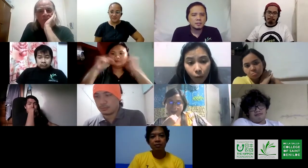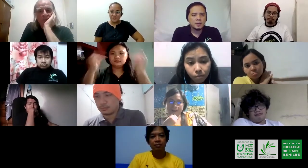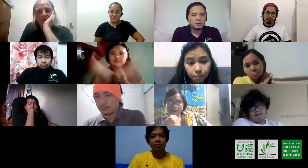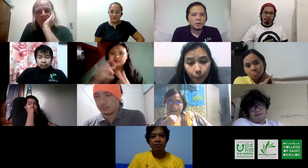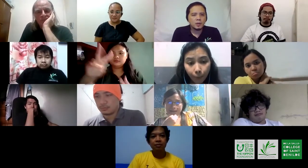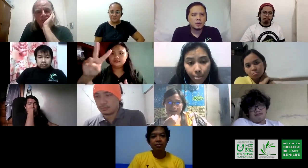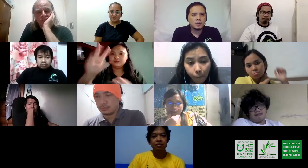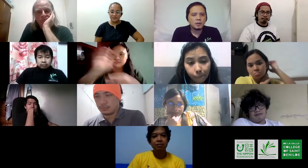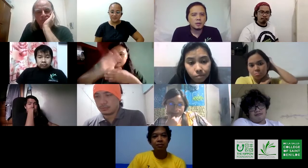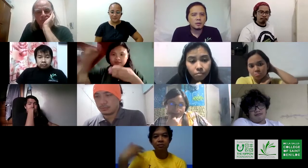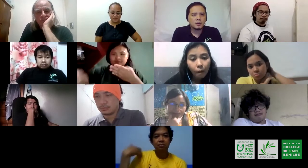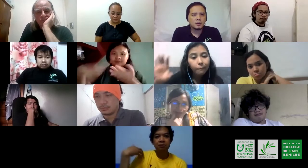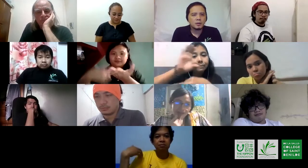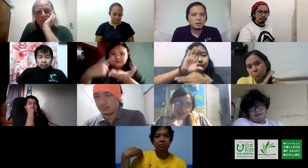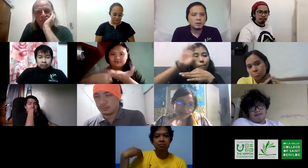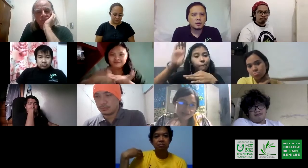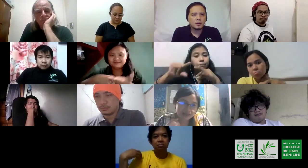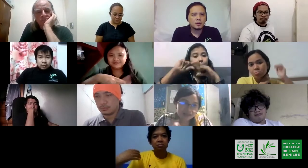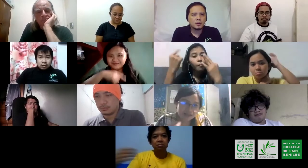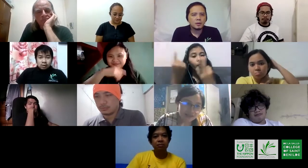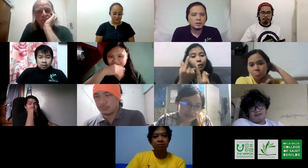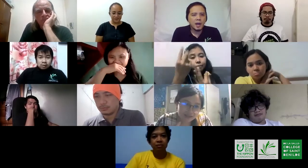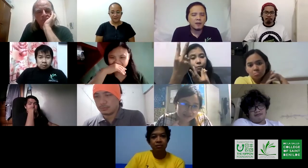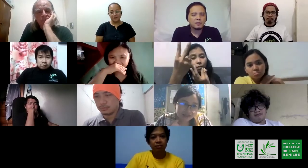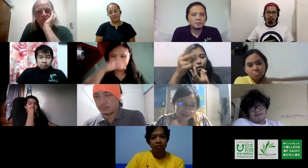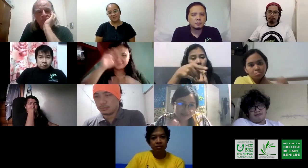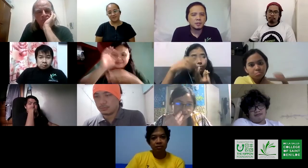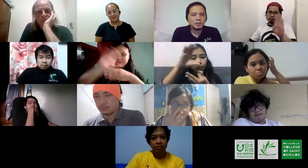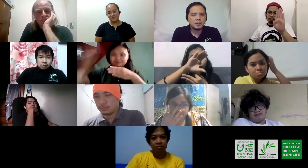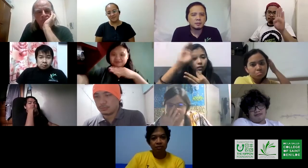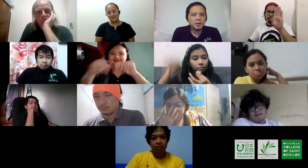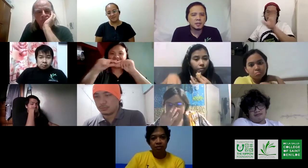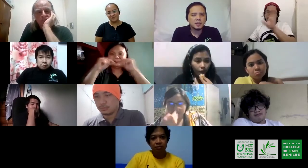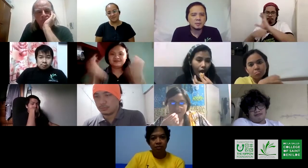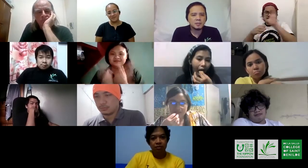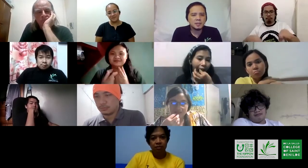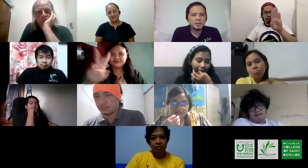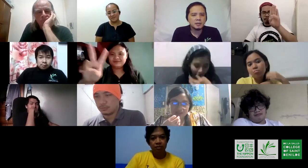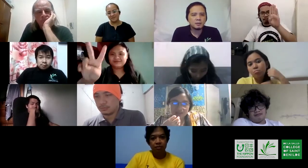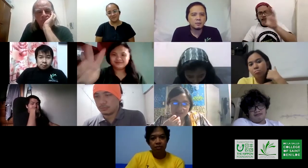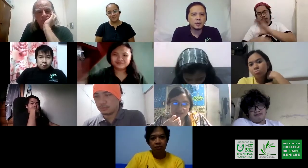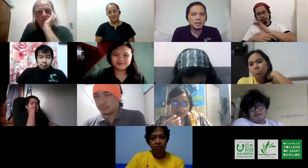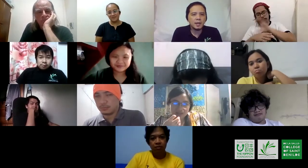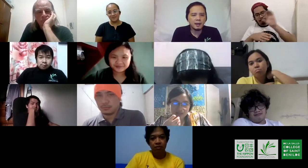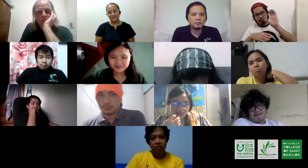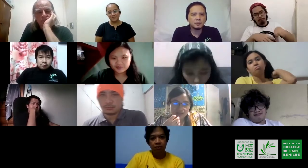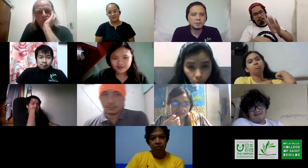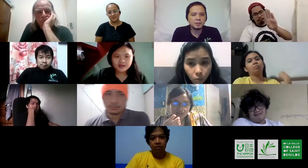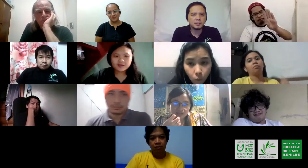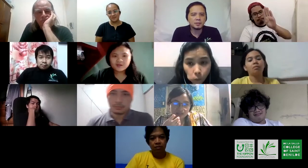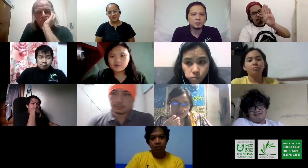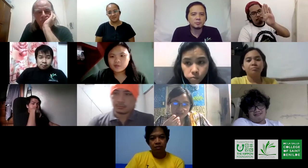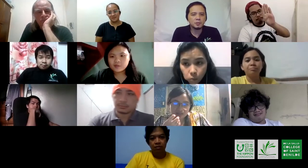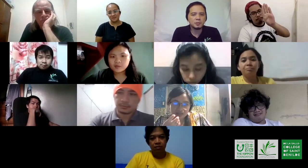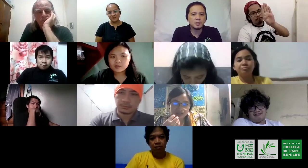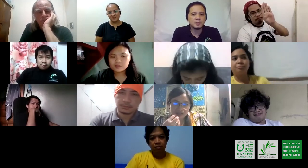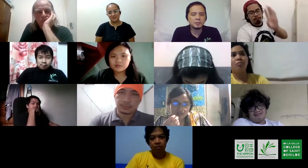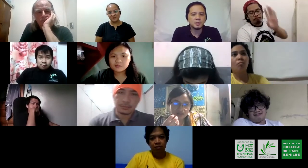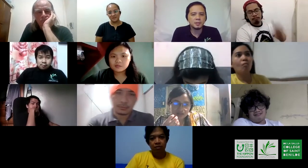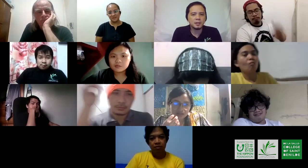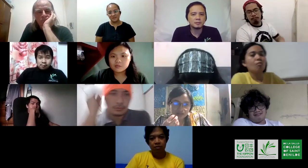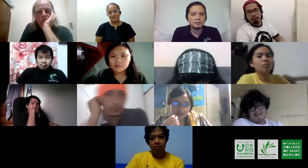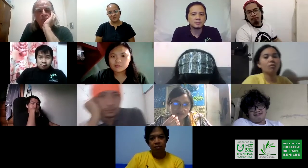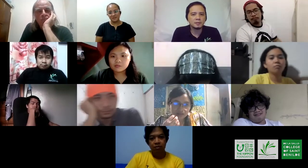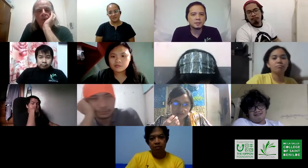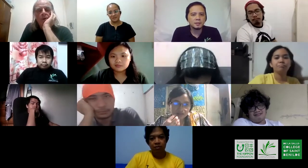Ray saying we haven't completed it, and Jasmine saying we have completed it. Group 2 has